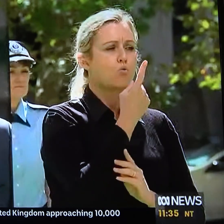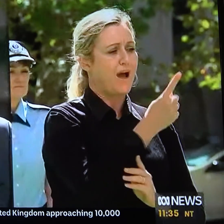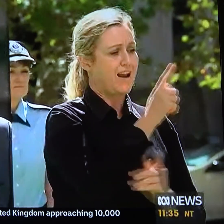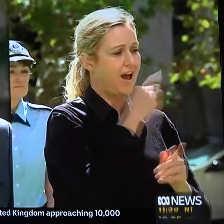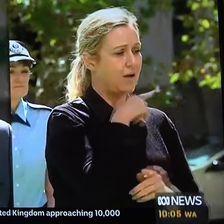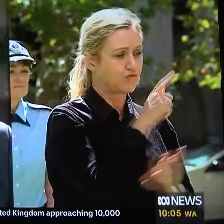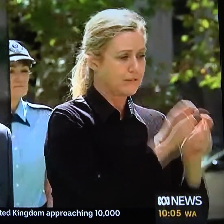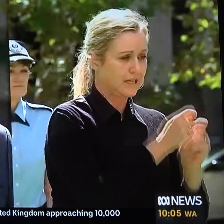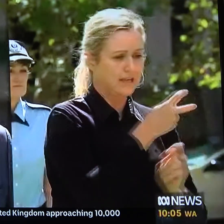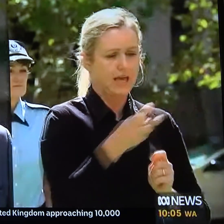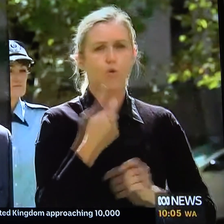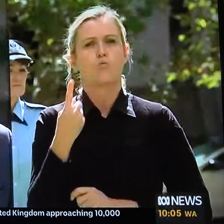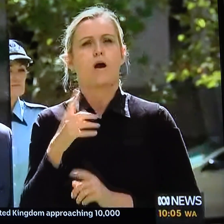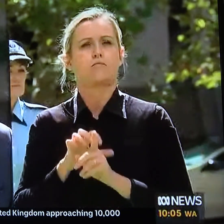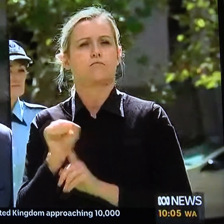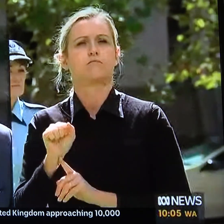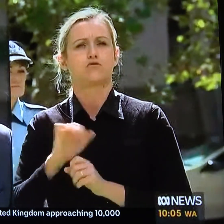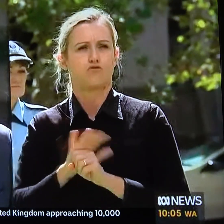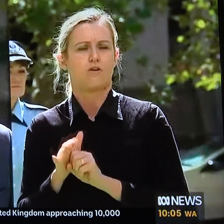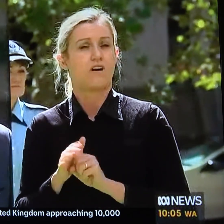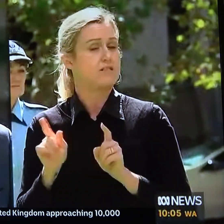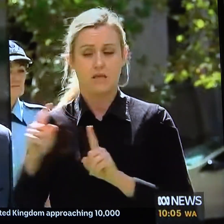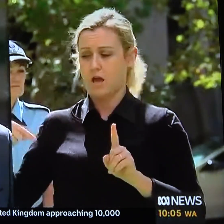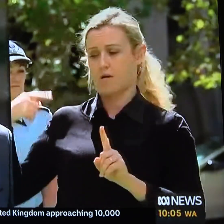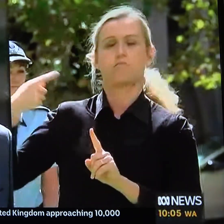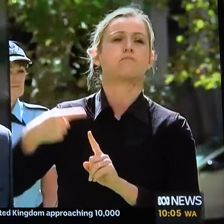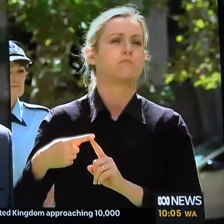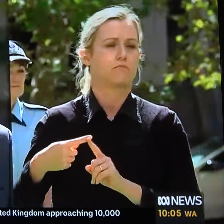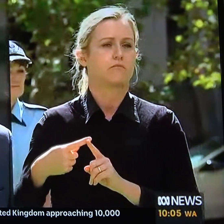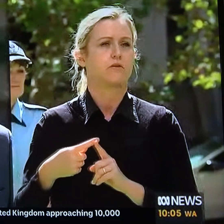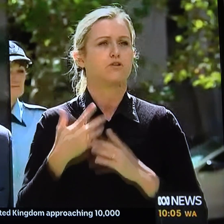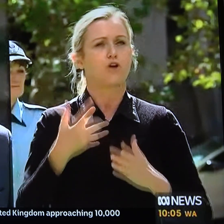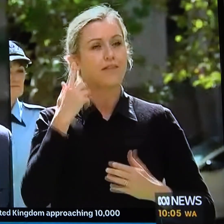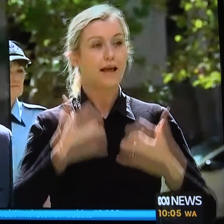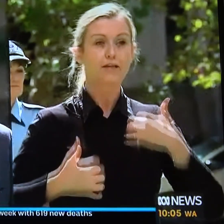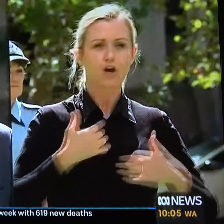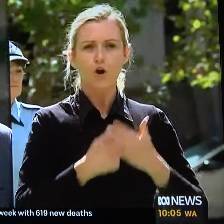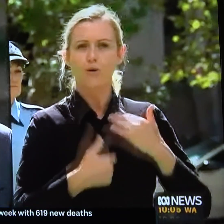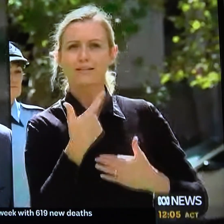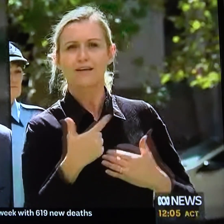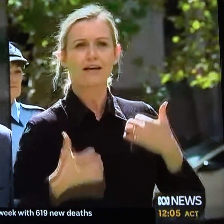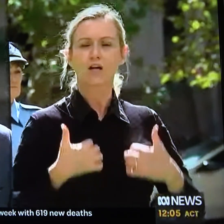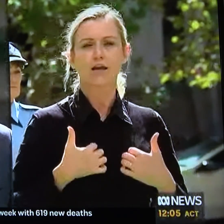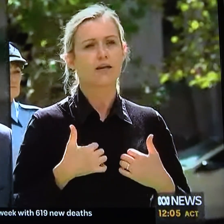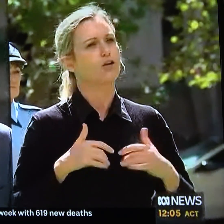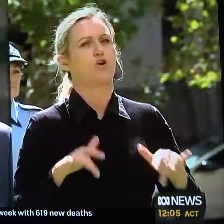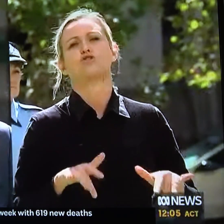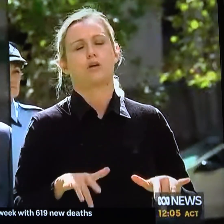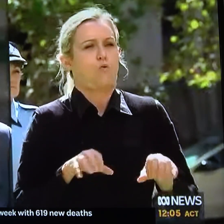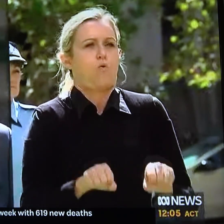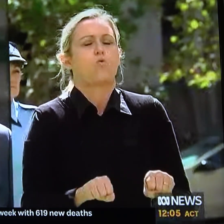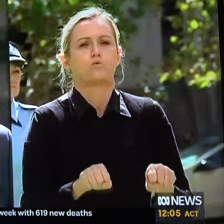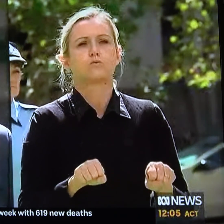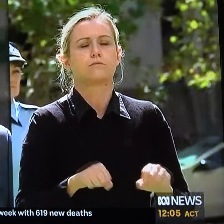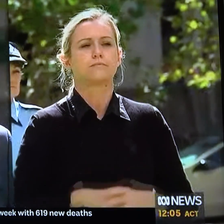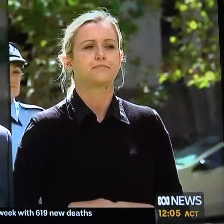result at this stage. I also want to just draw people's attention to the fact that we reported yesterday, New